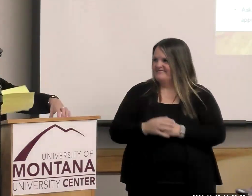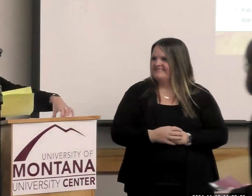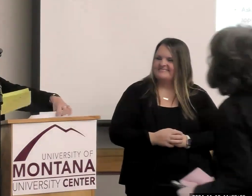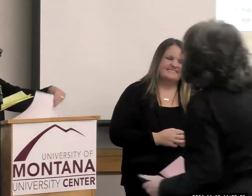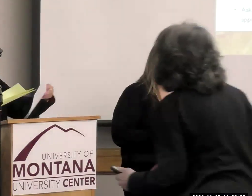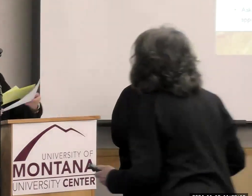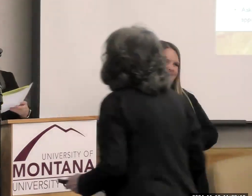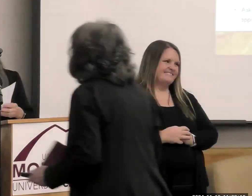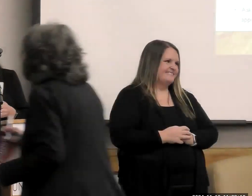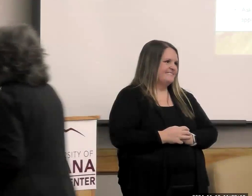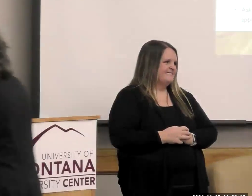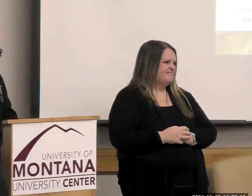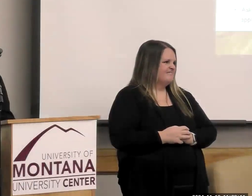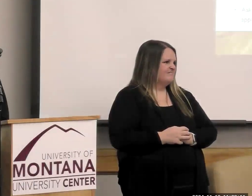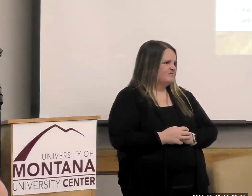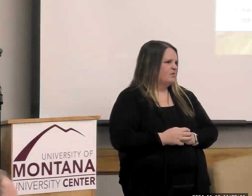Thank you.